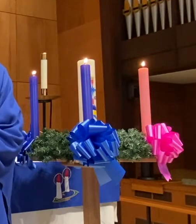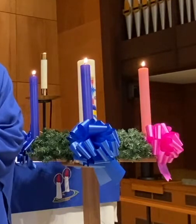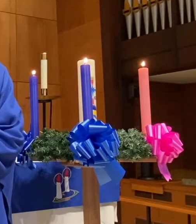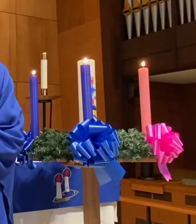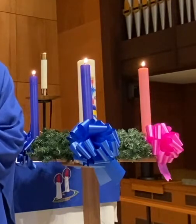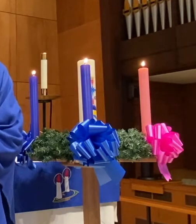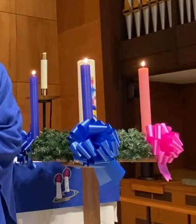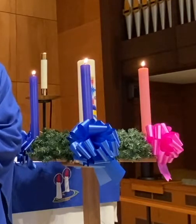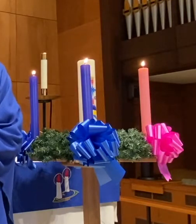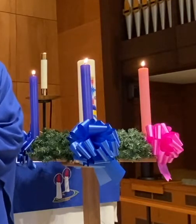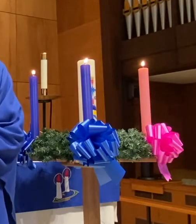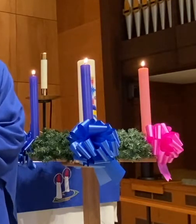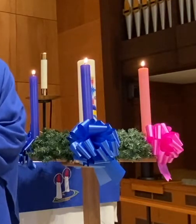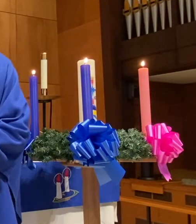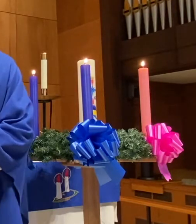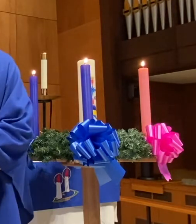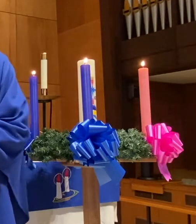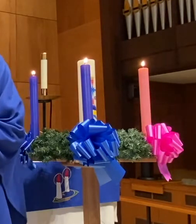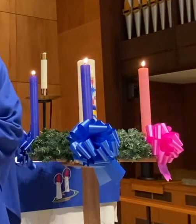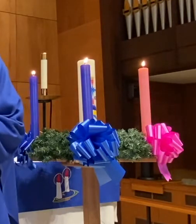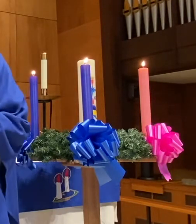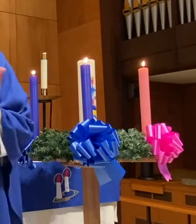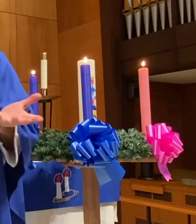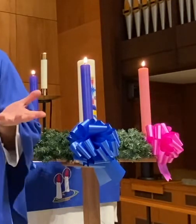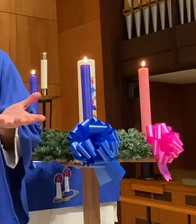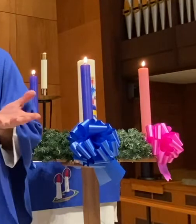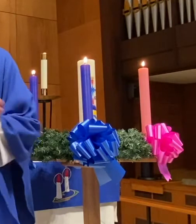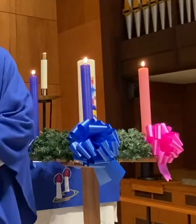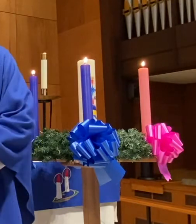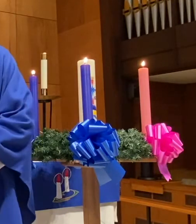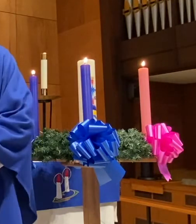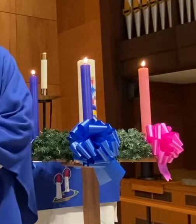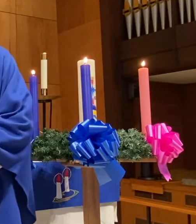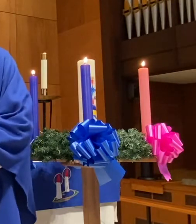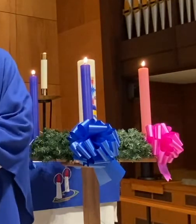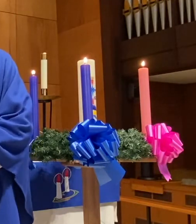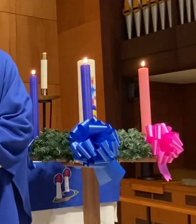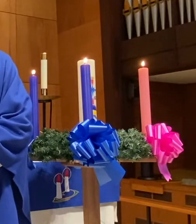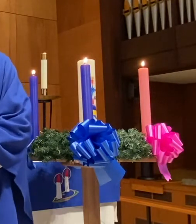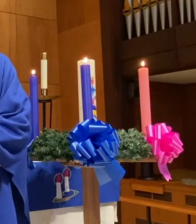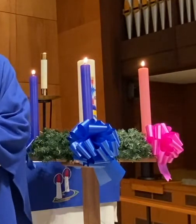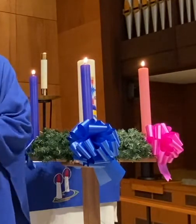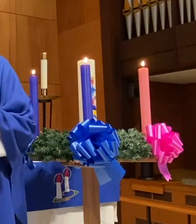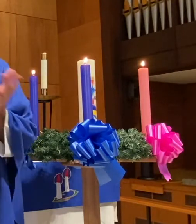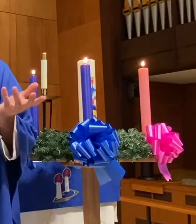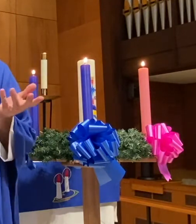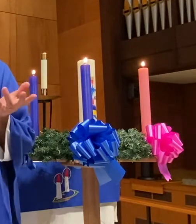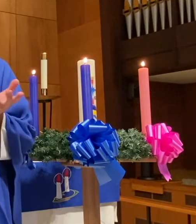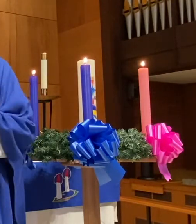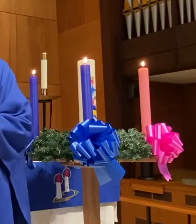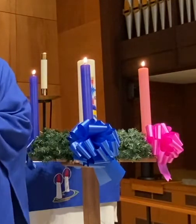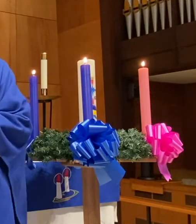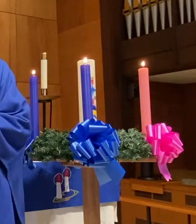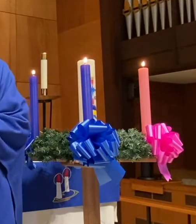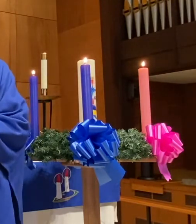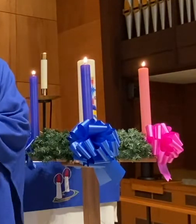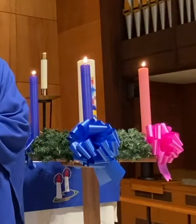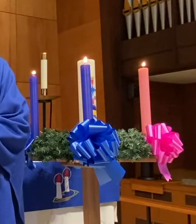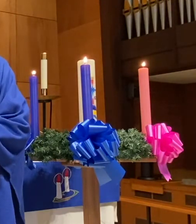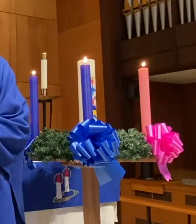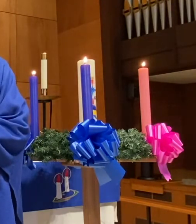help as you're able. Please also keep us in mind with your prayers and continue to join us worship in person or